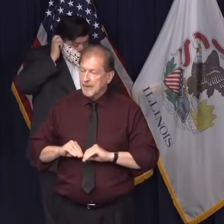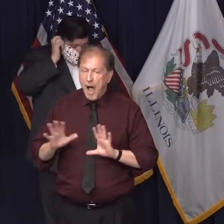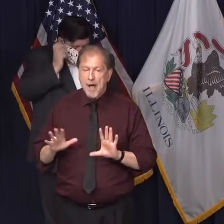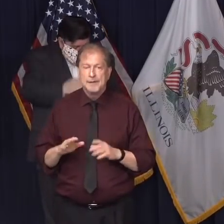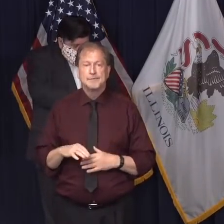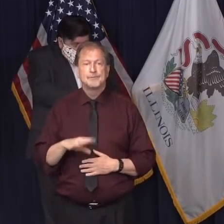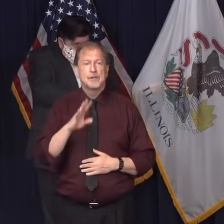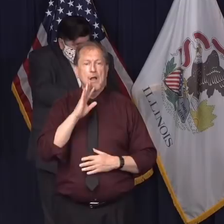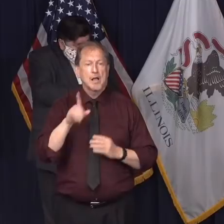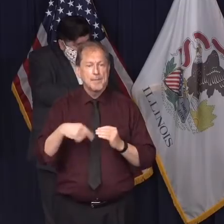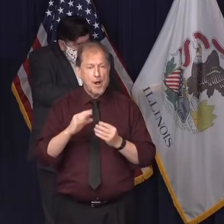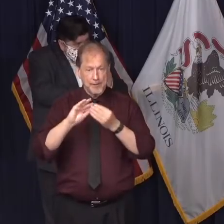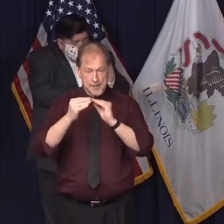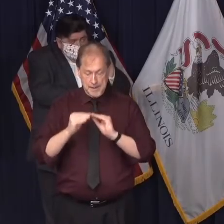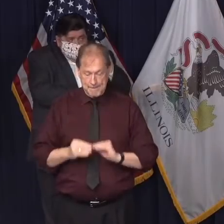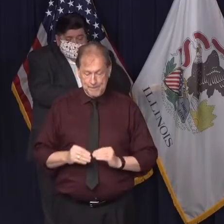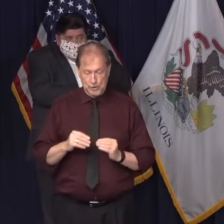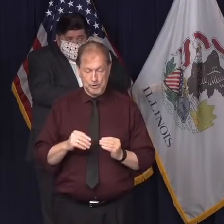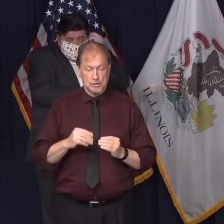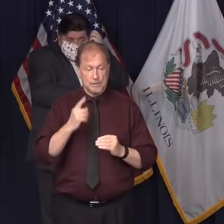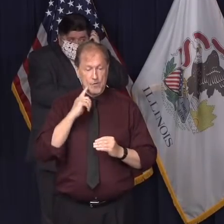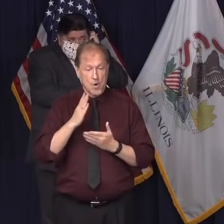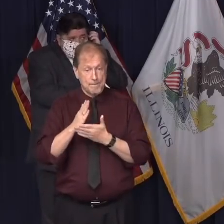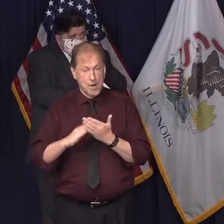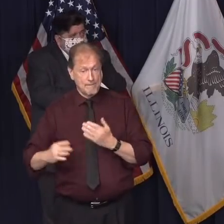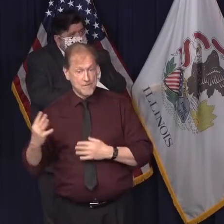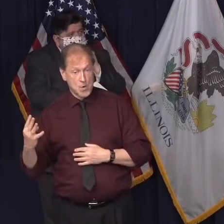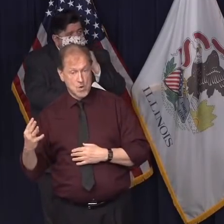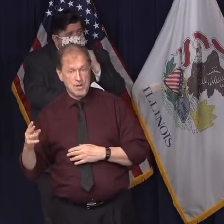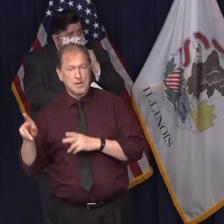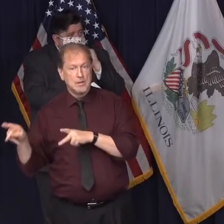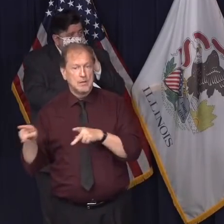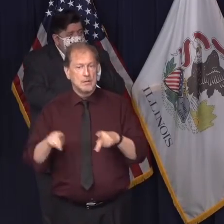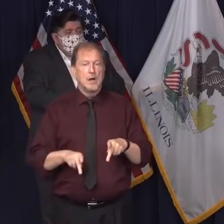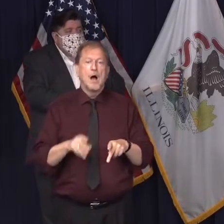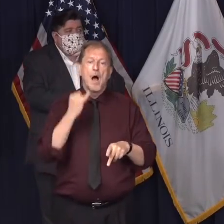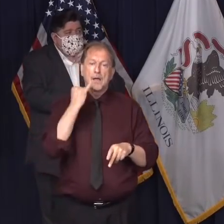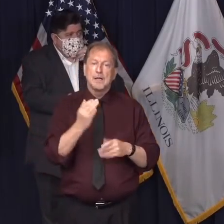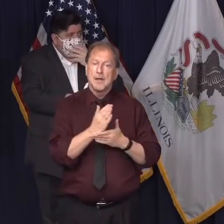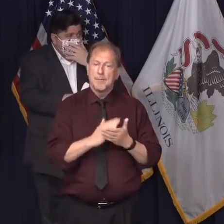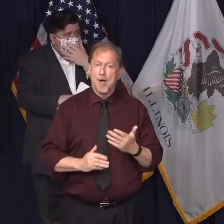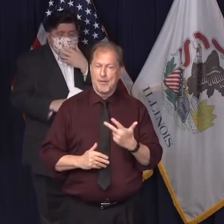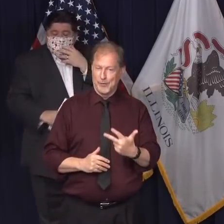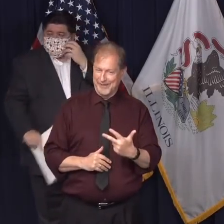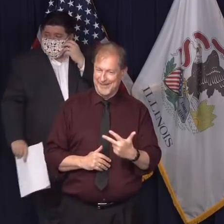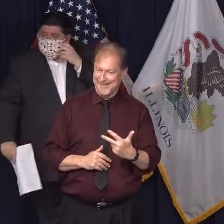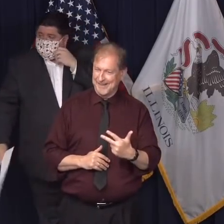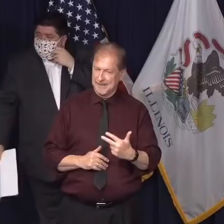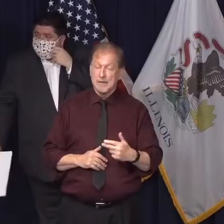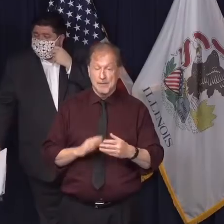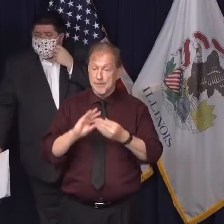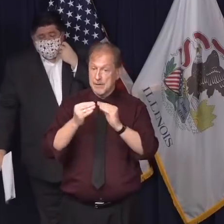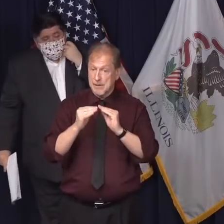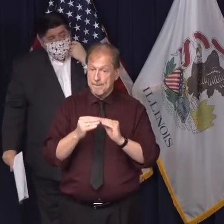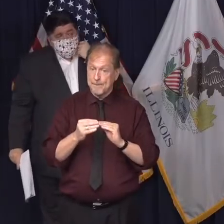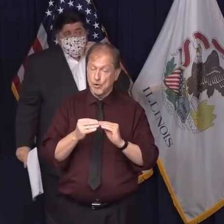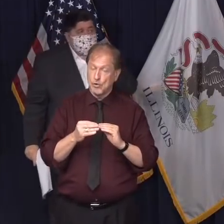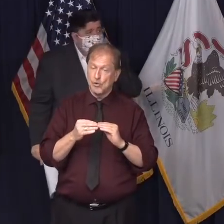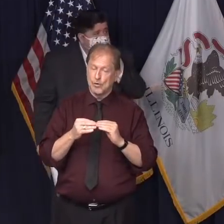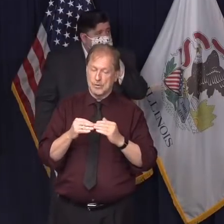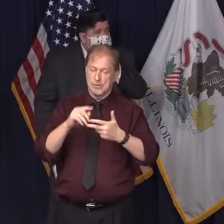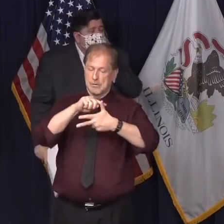about the metrics to move into phase 4, they are the same metrics that we needed to graduate, if you will, into phase 3.